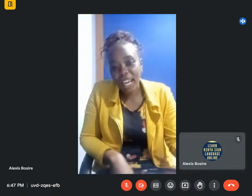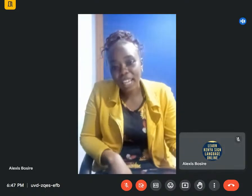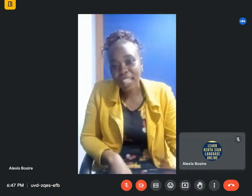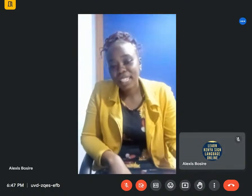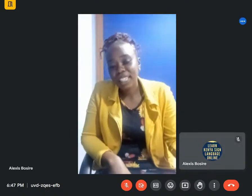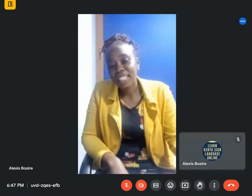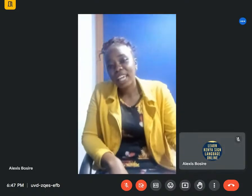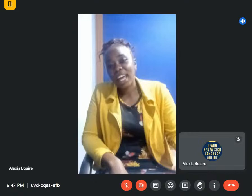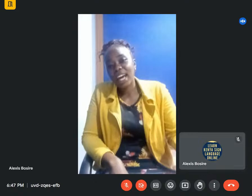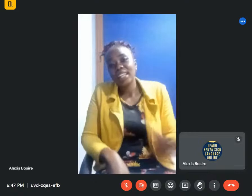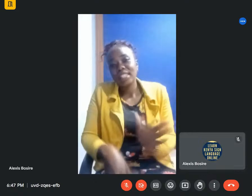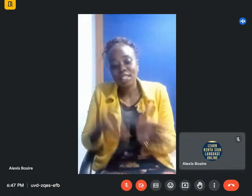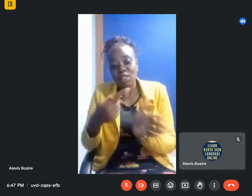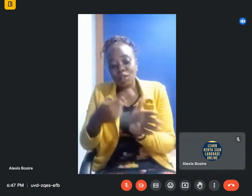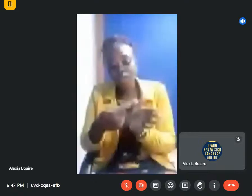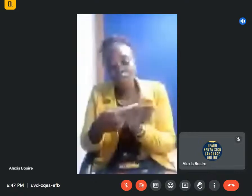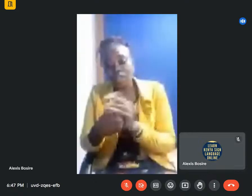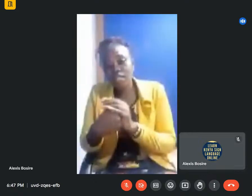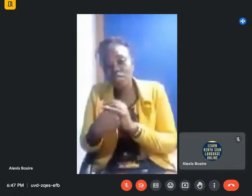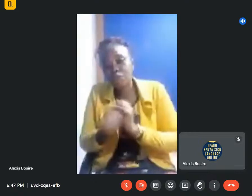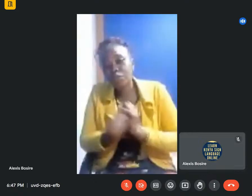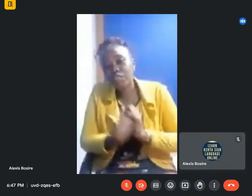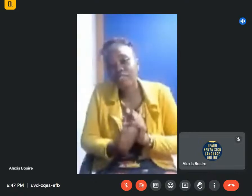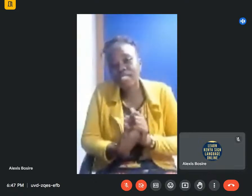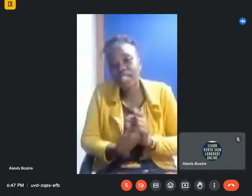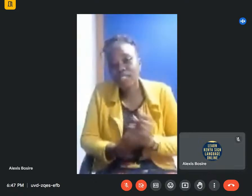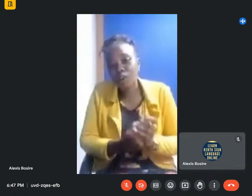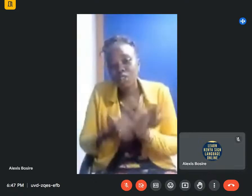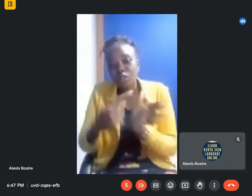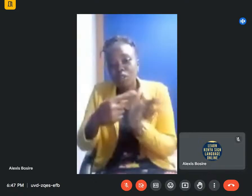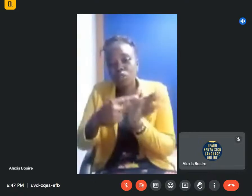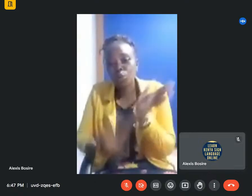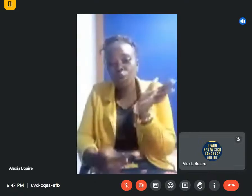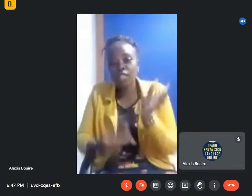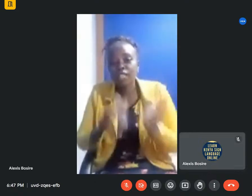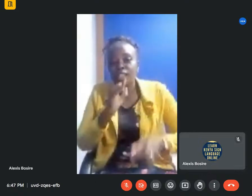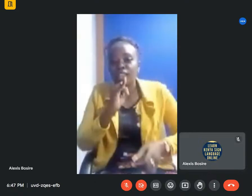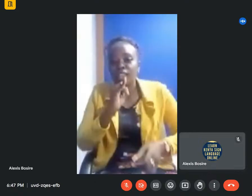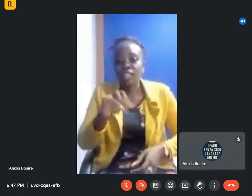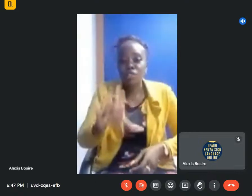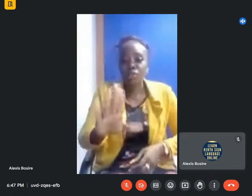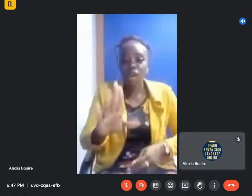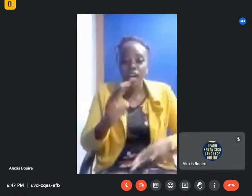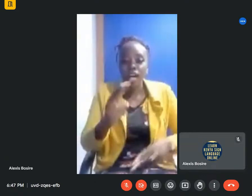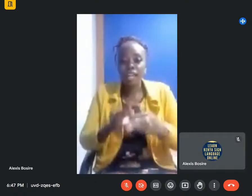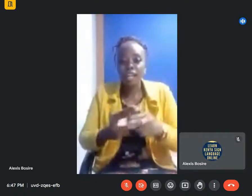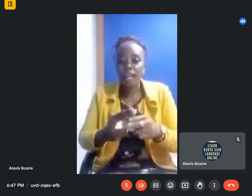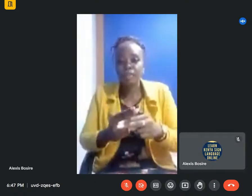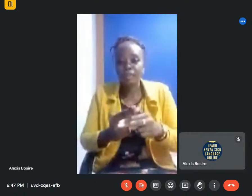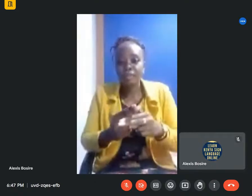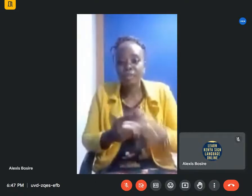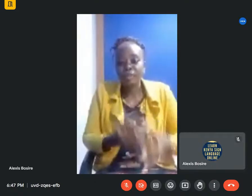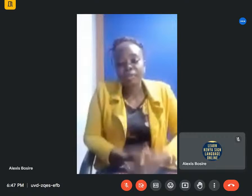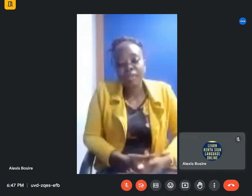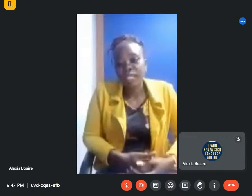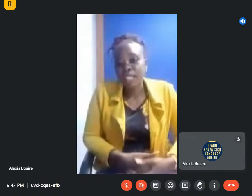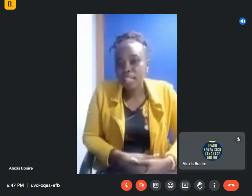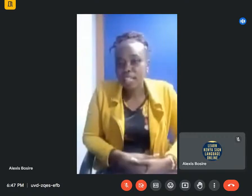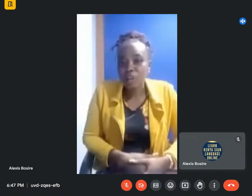sign. Yeah. So, Lois, hopefully I've answered your question. So, what is your name? That is how you